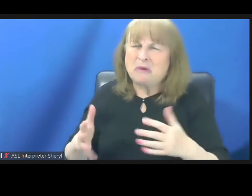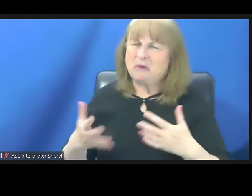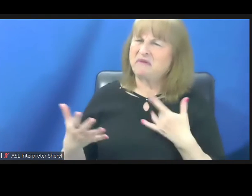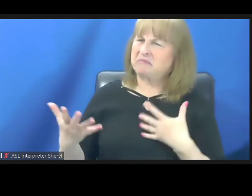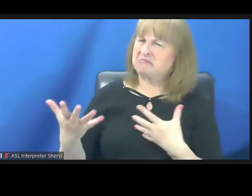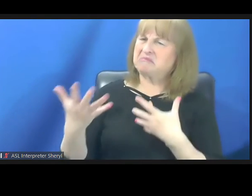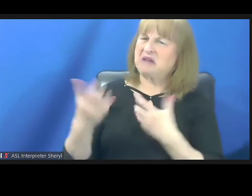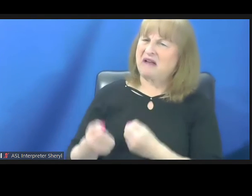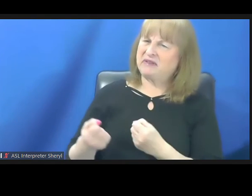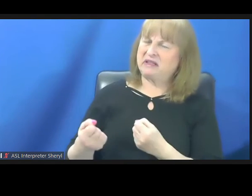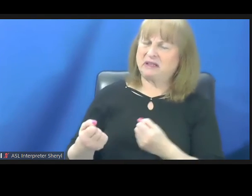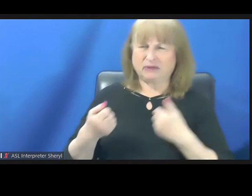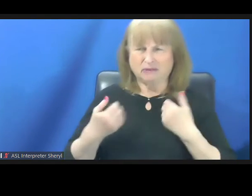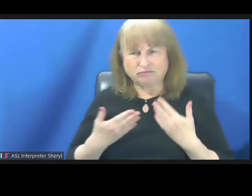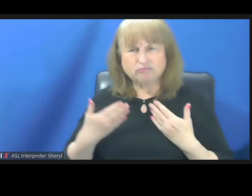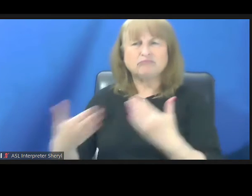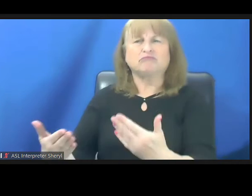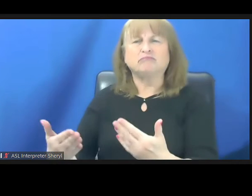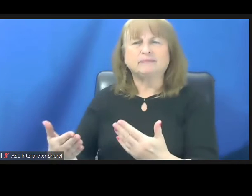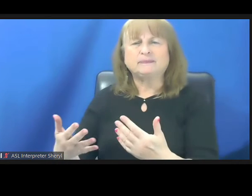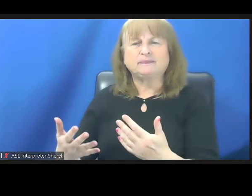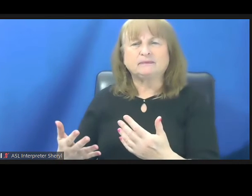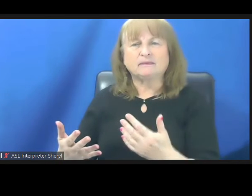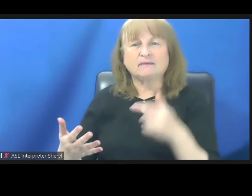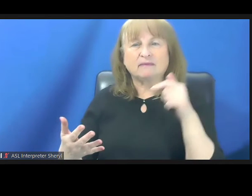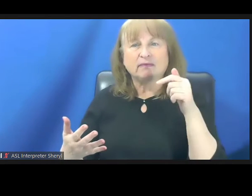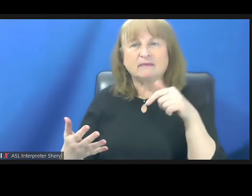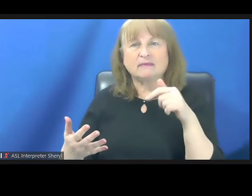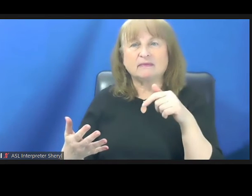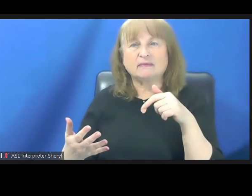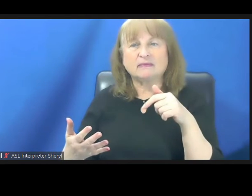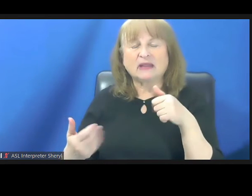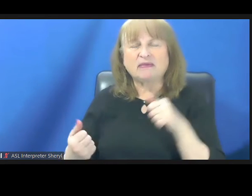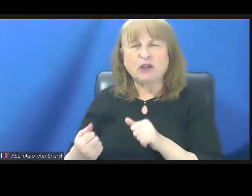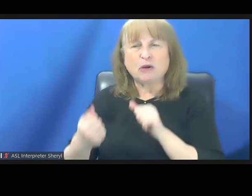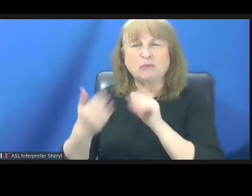confidently step in. And especially